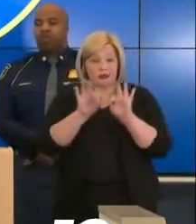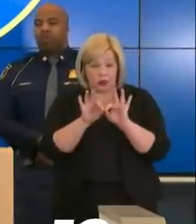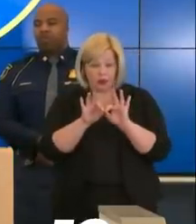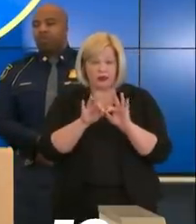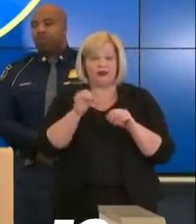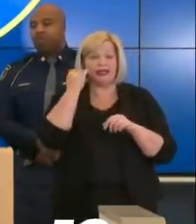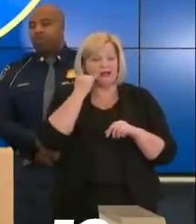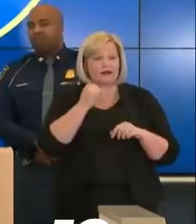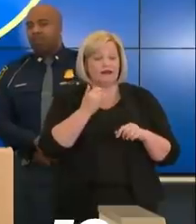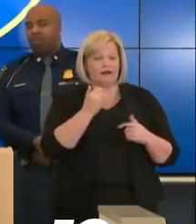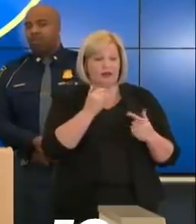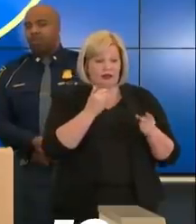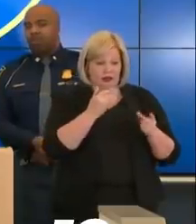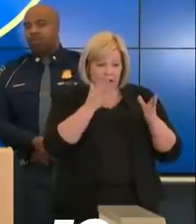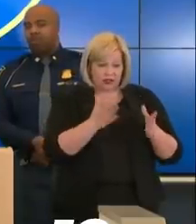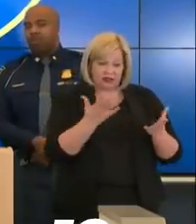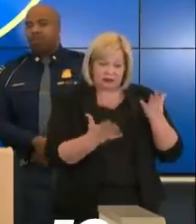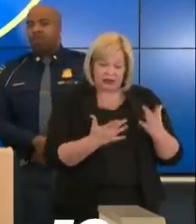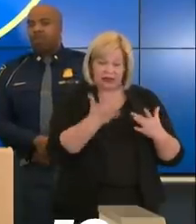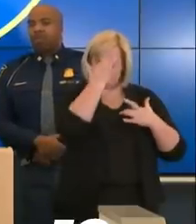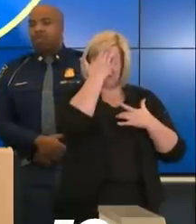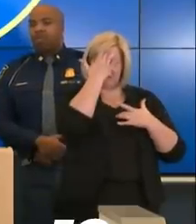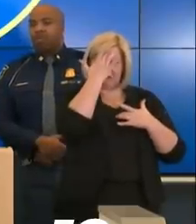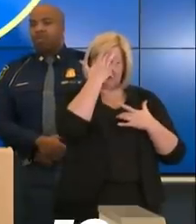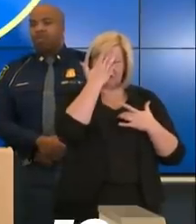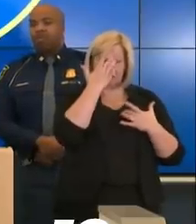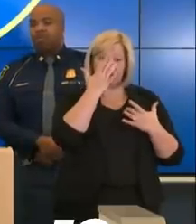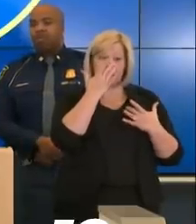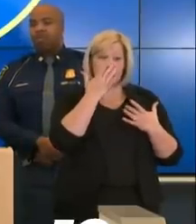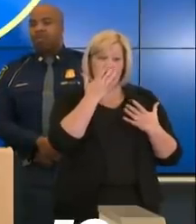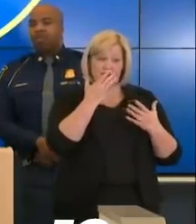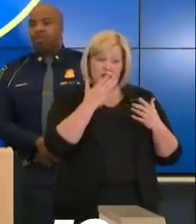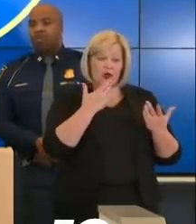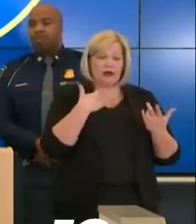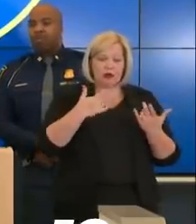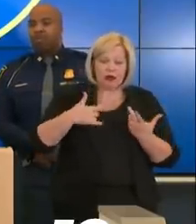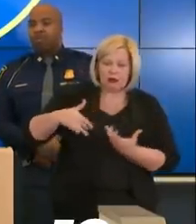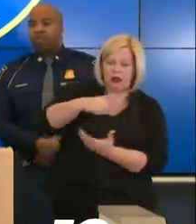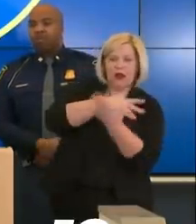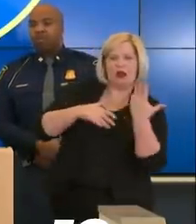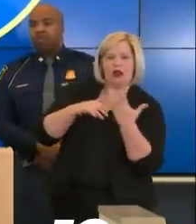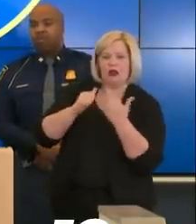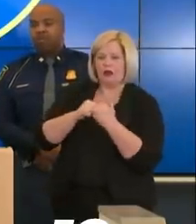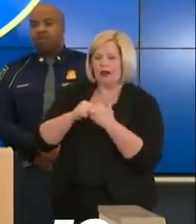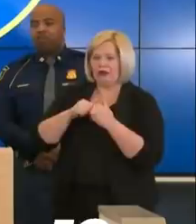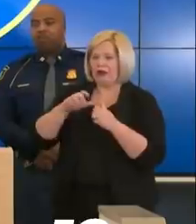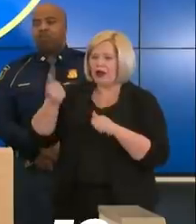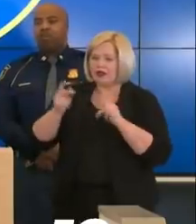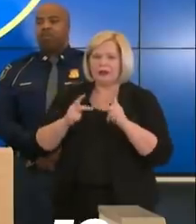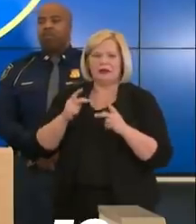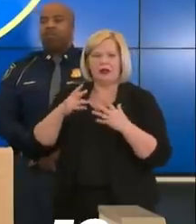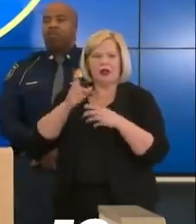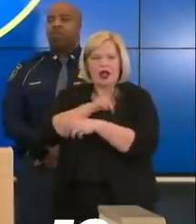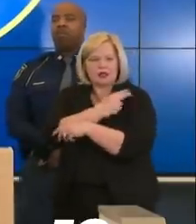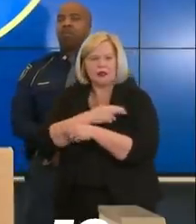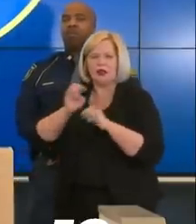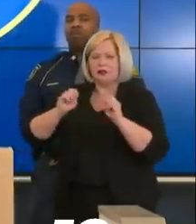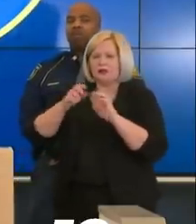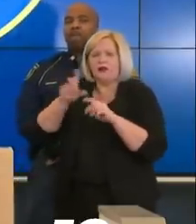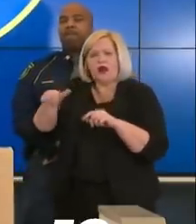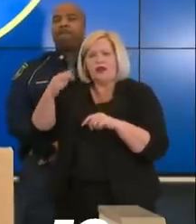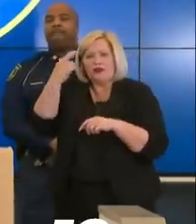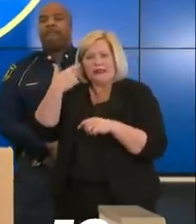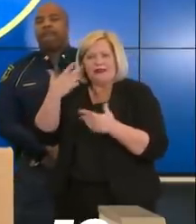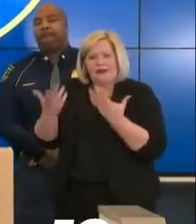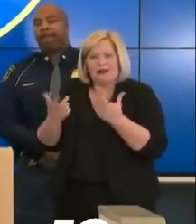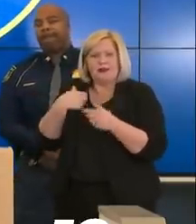the disease and are showing symptoms, we don't want them mixing with other people who are in our hospitals and emergency departments for other reasons who